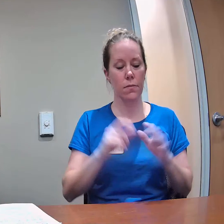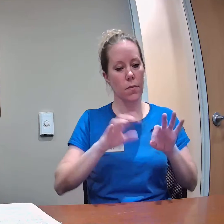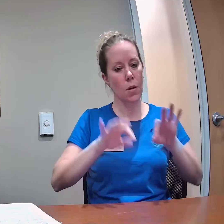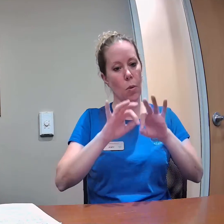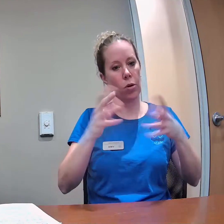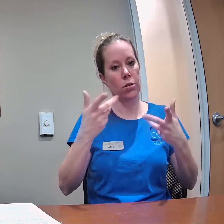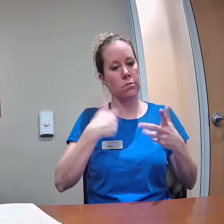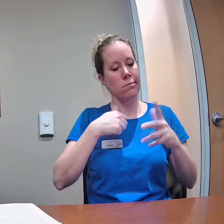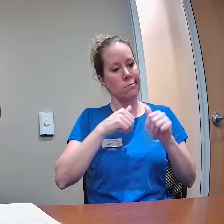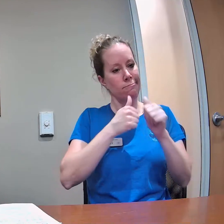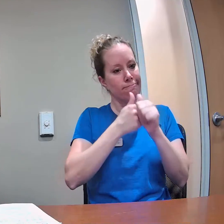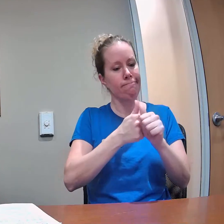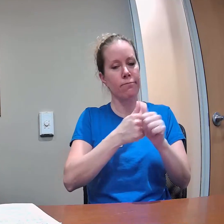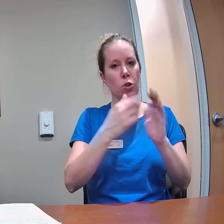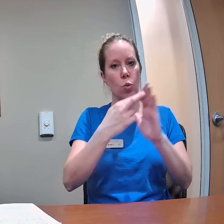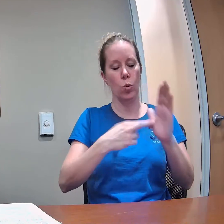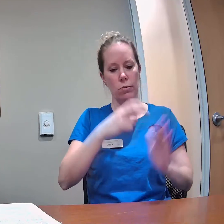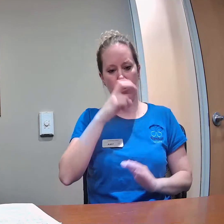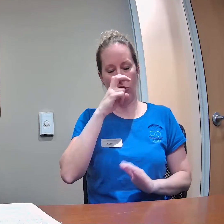in our